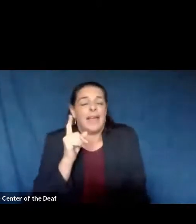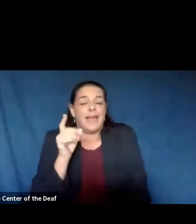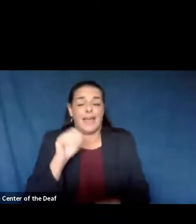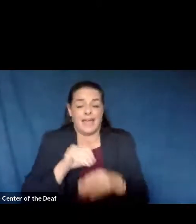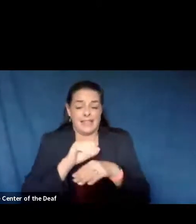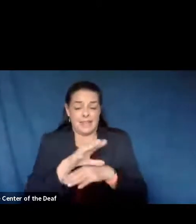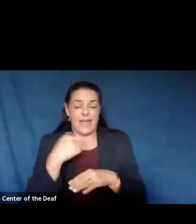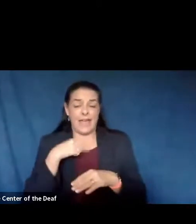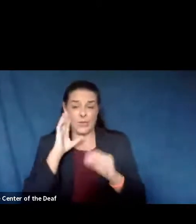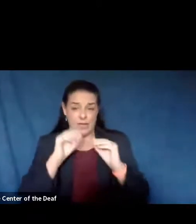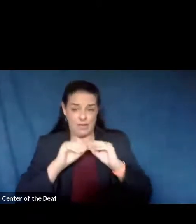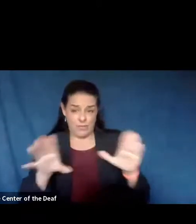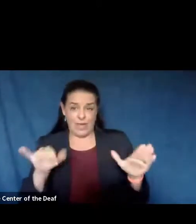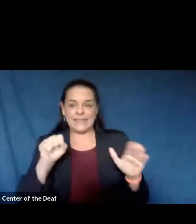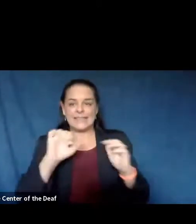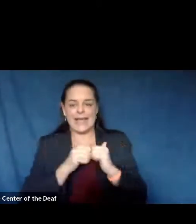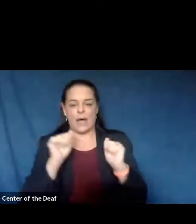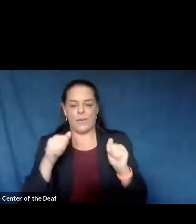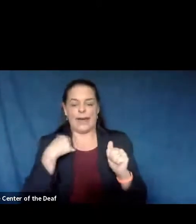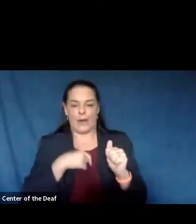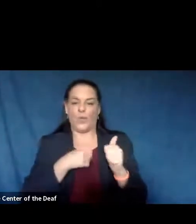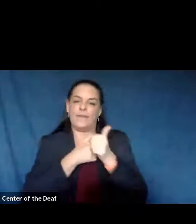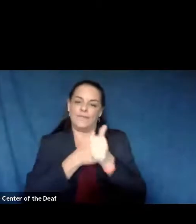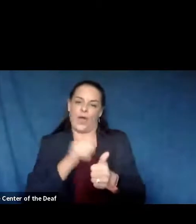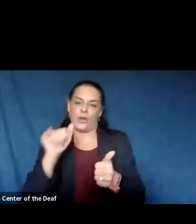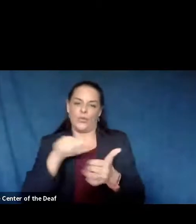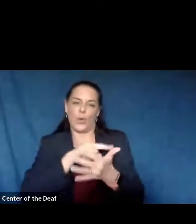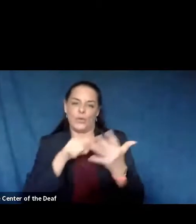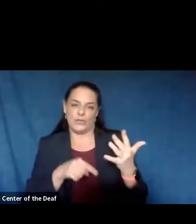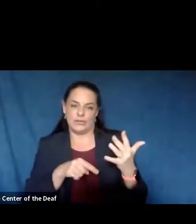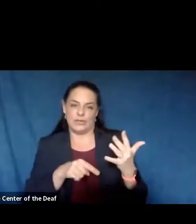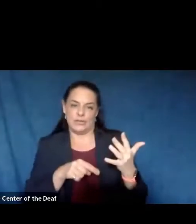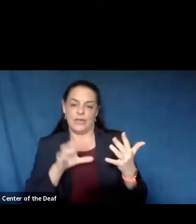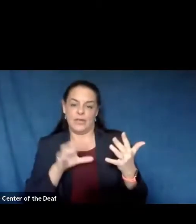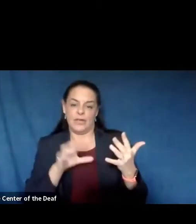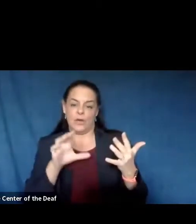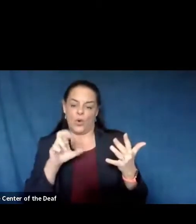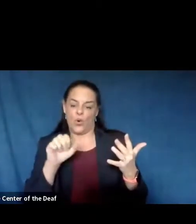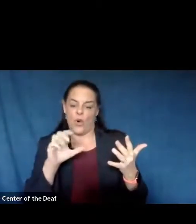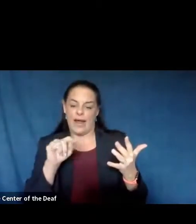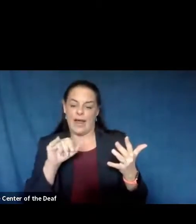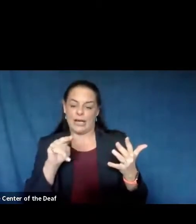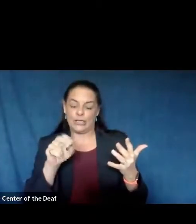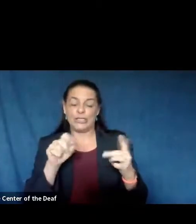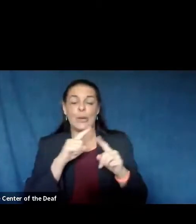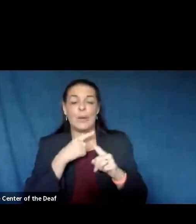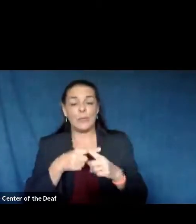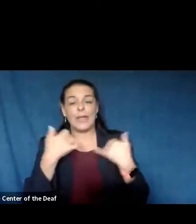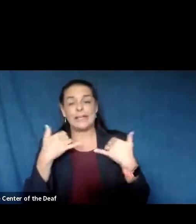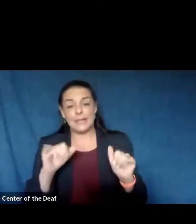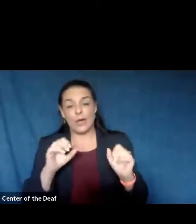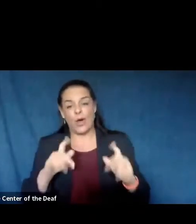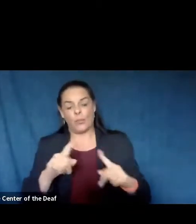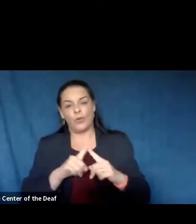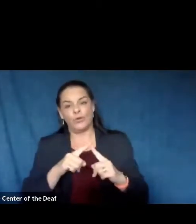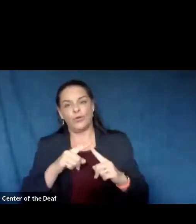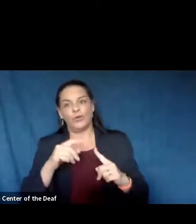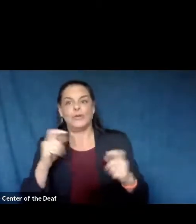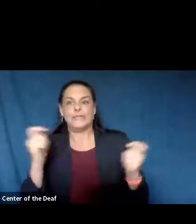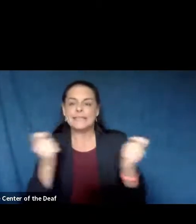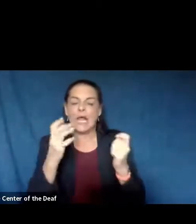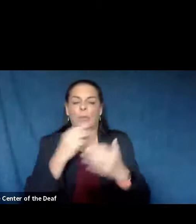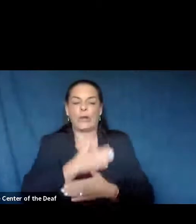we're going to put out is how we can implement the 5 core actions while still having the opportunity for our kids to celebrate and